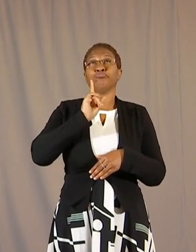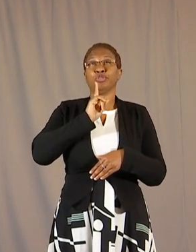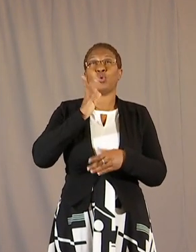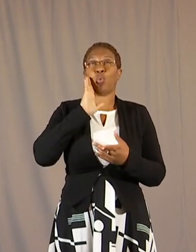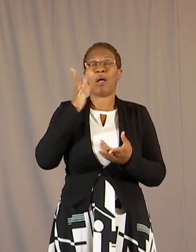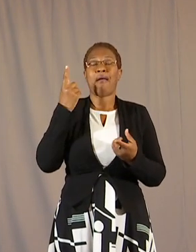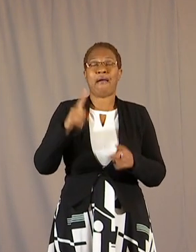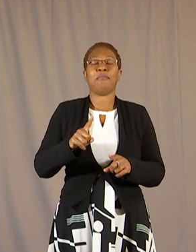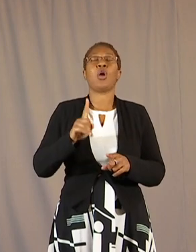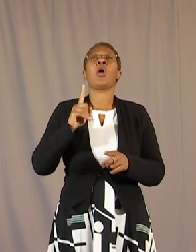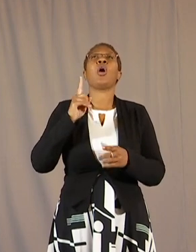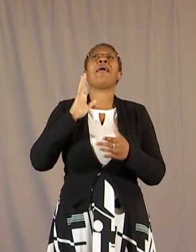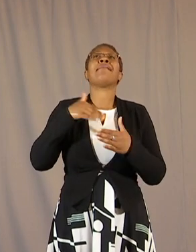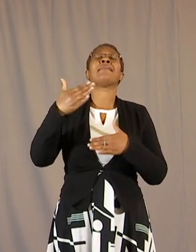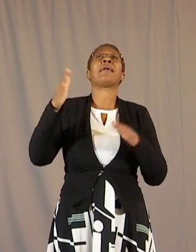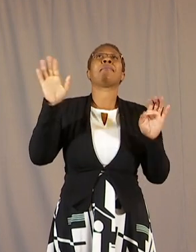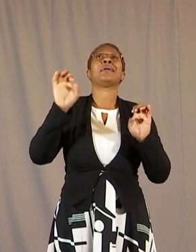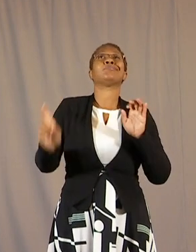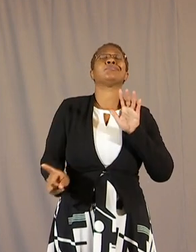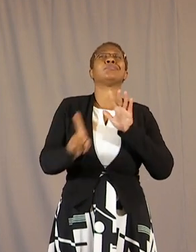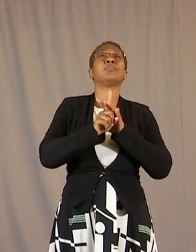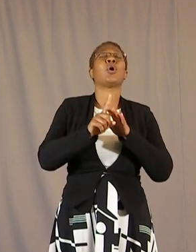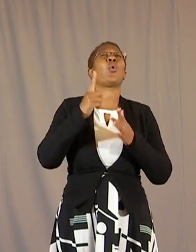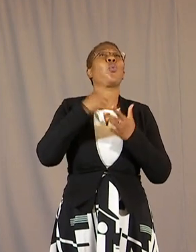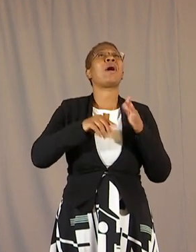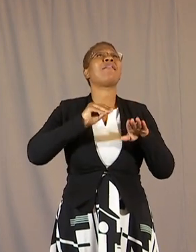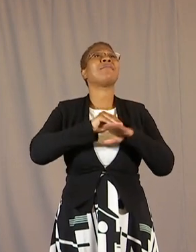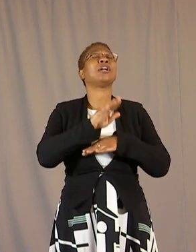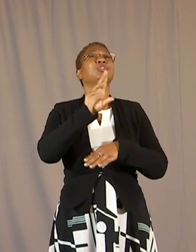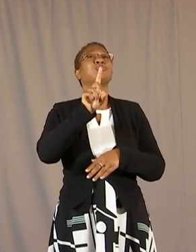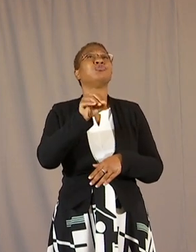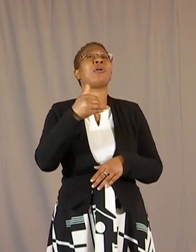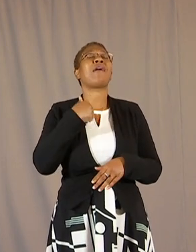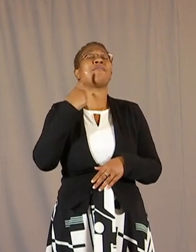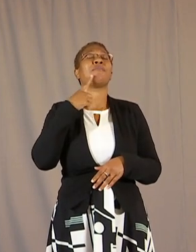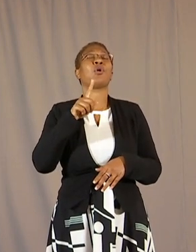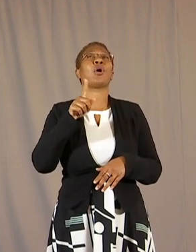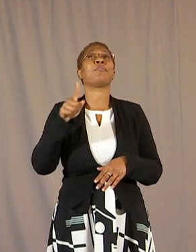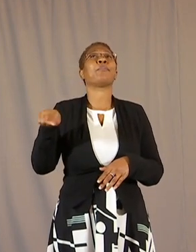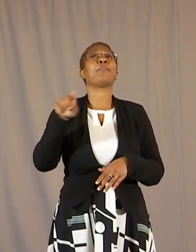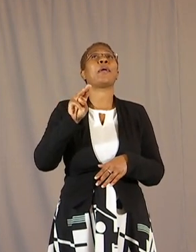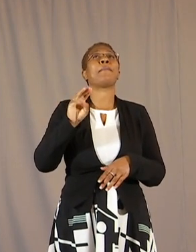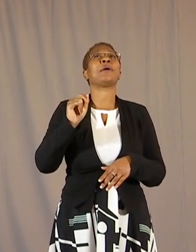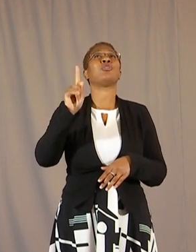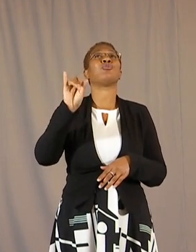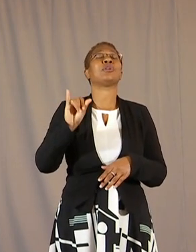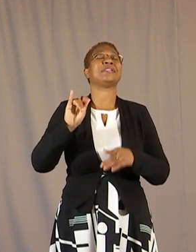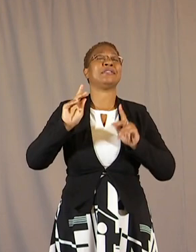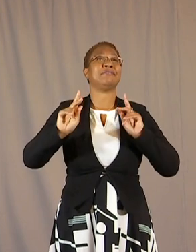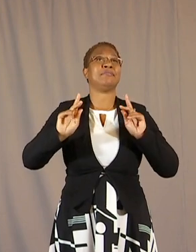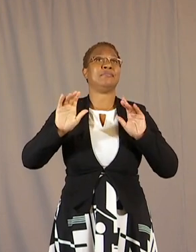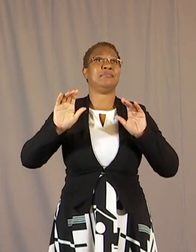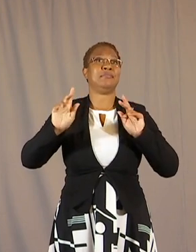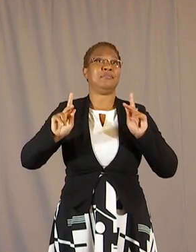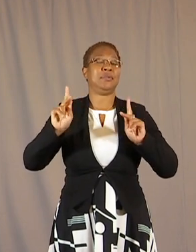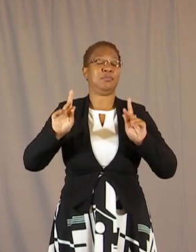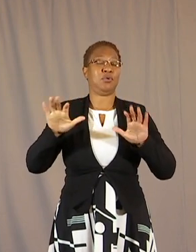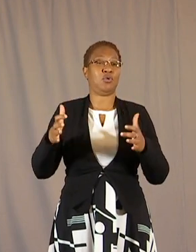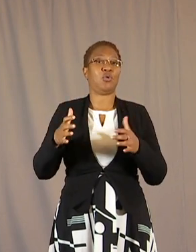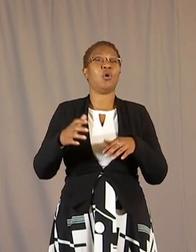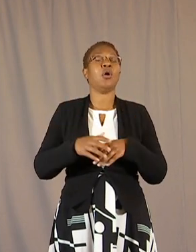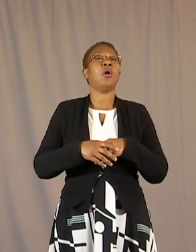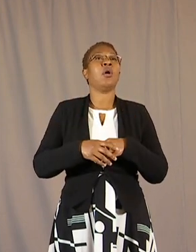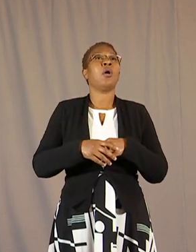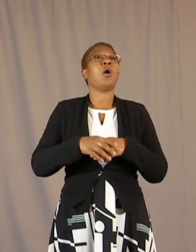you have for minorities who might be affected, having learned what you know from the COVID situation, and what measures can be taken to ensure